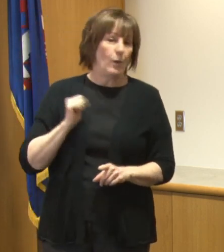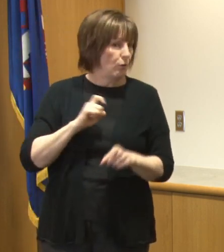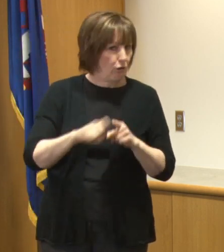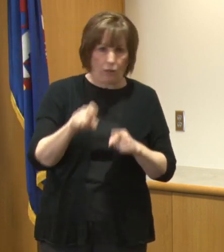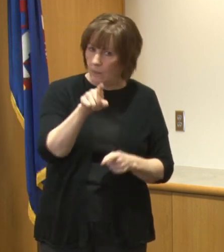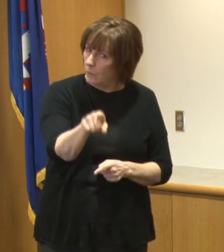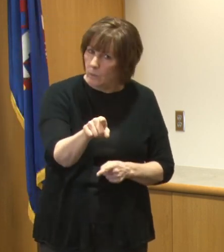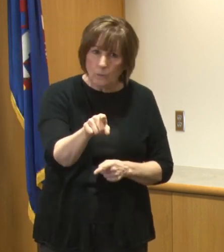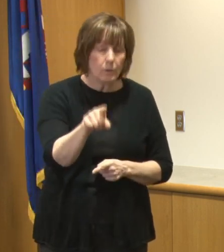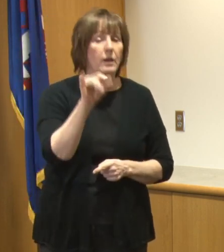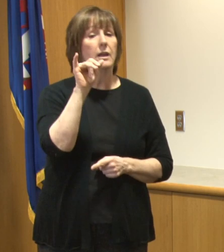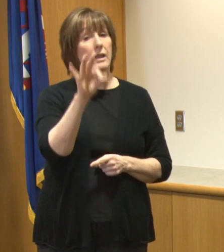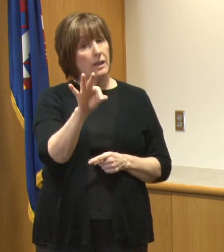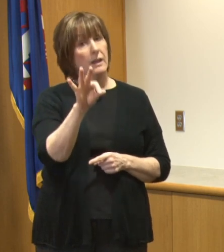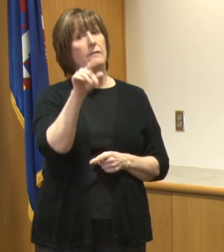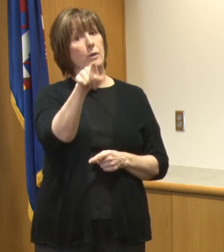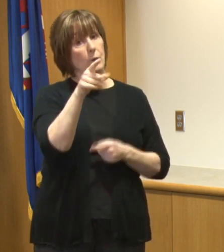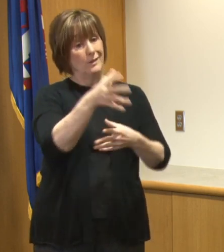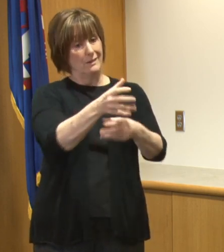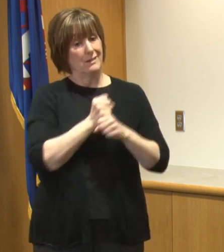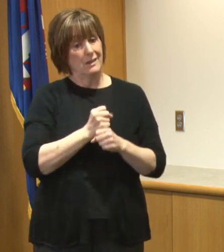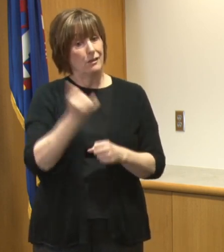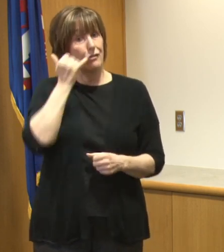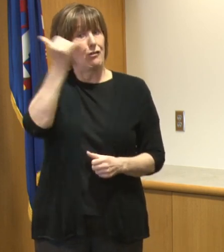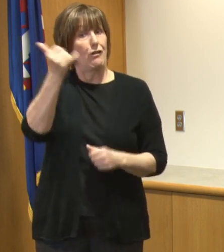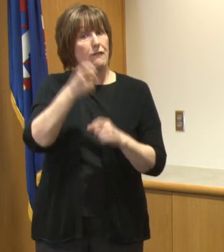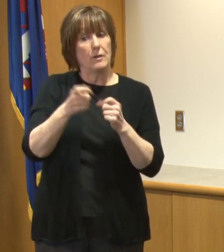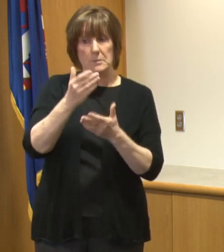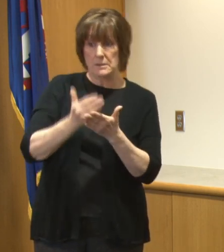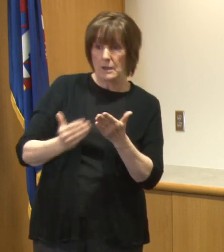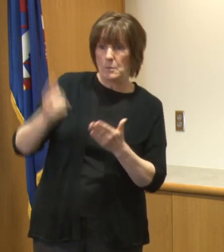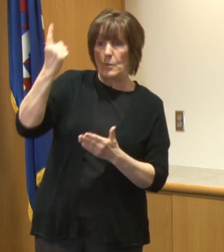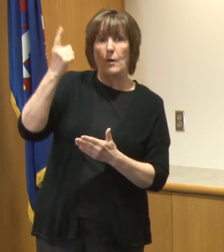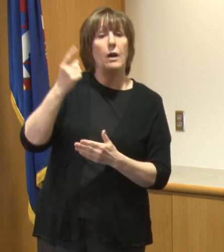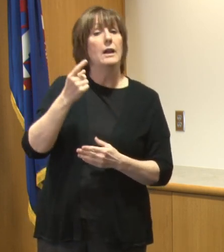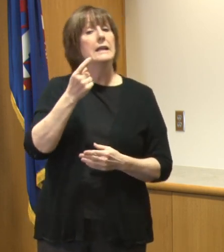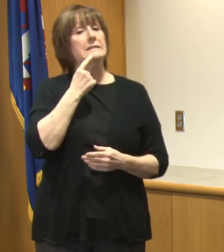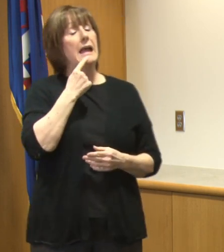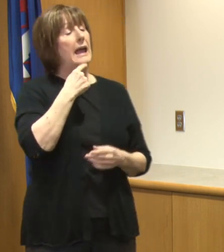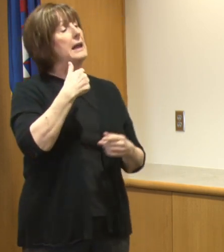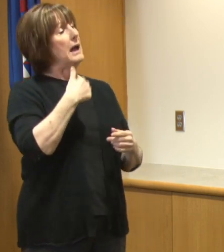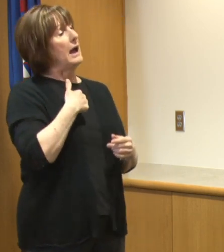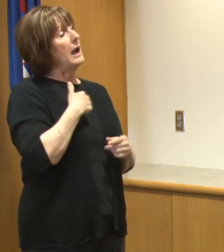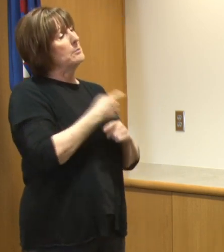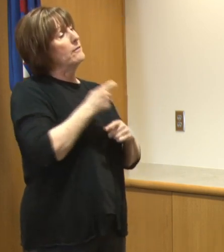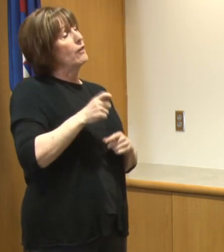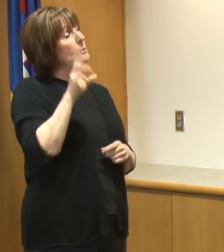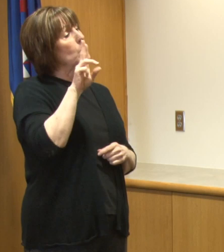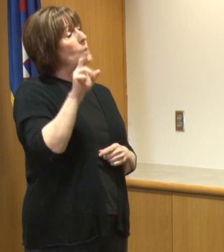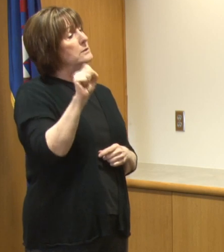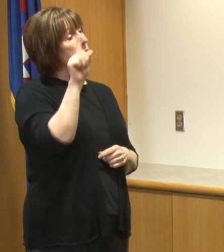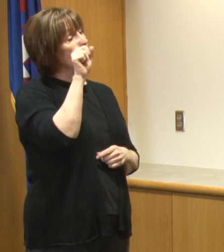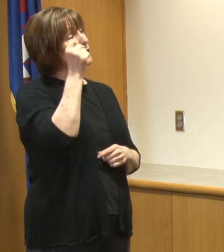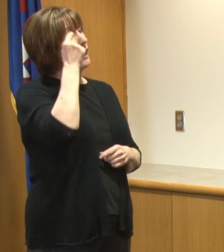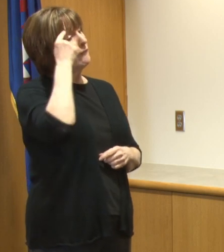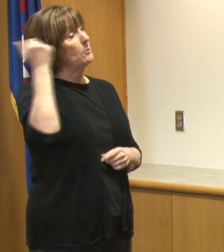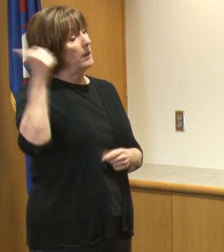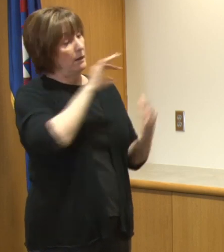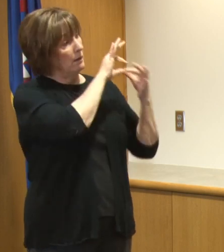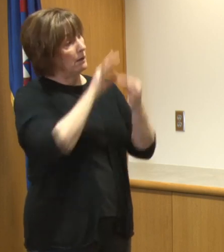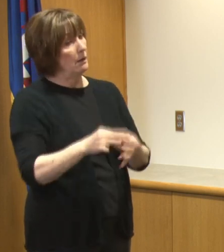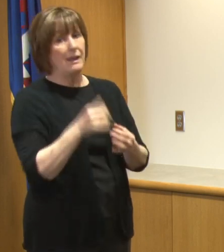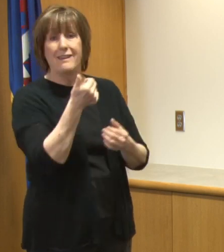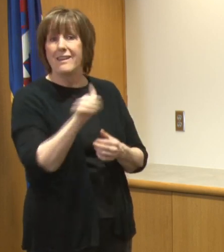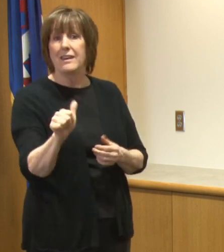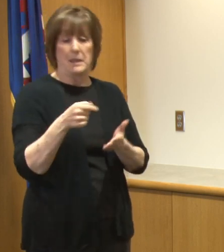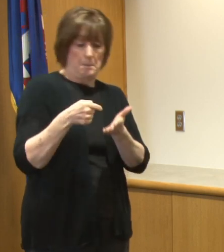you. If you are receiving a phone call from somebody who claims to be representing the U.S. government and it's connected with